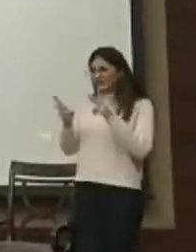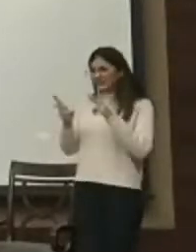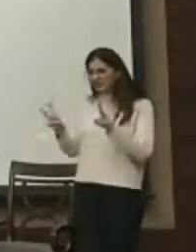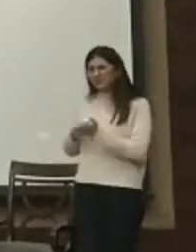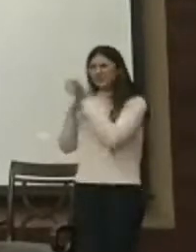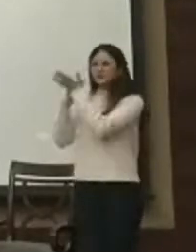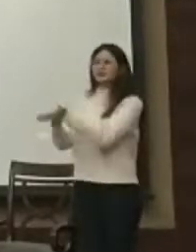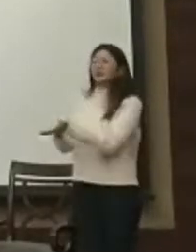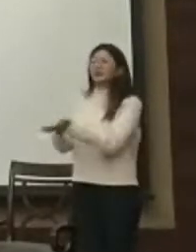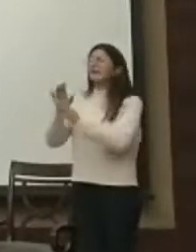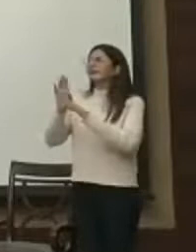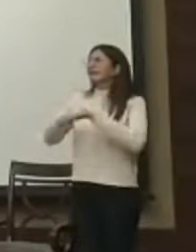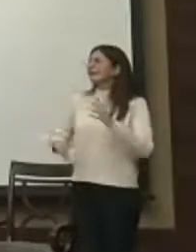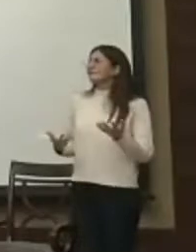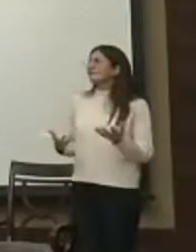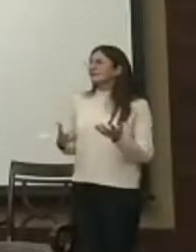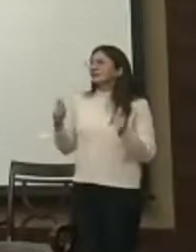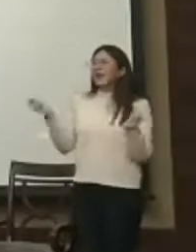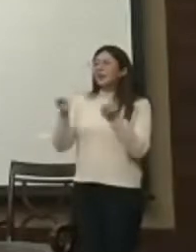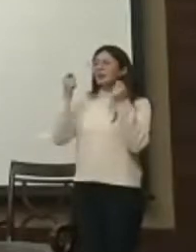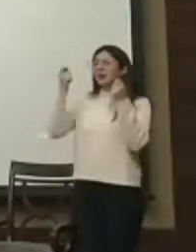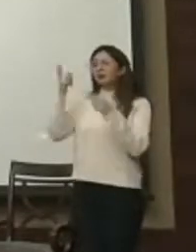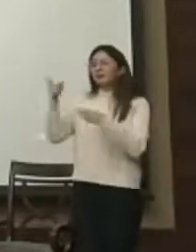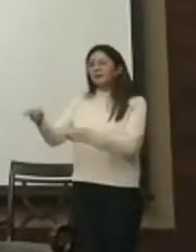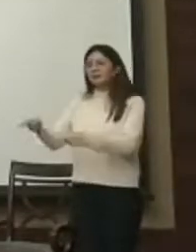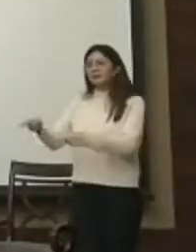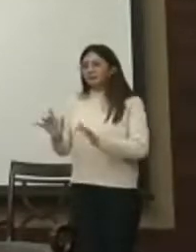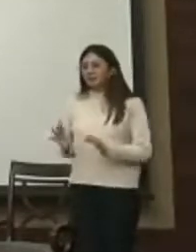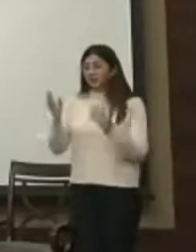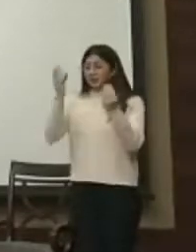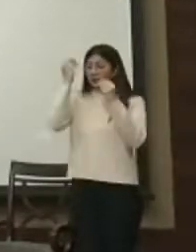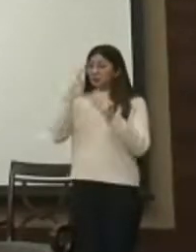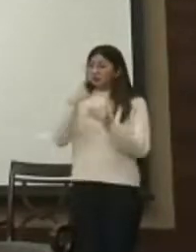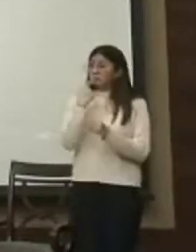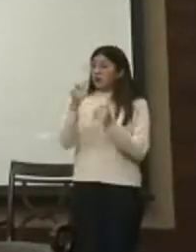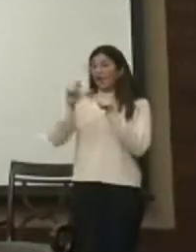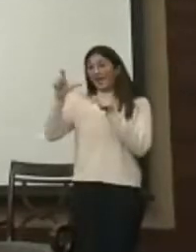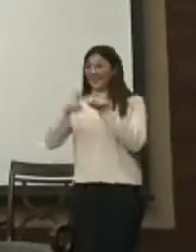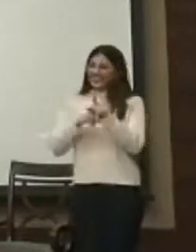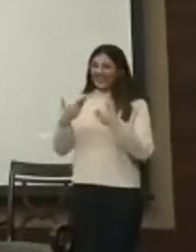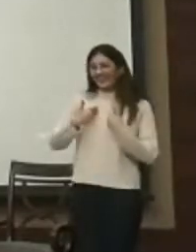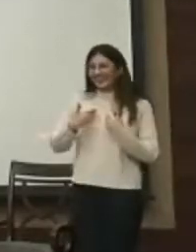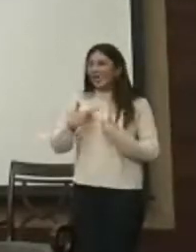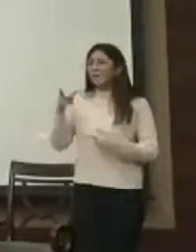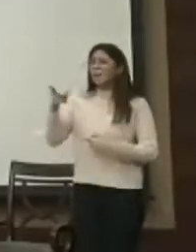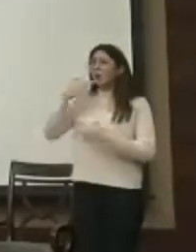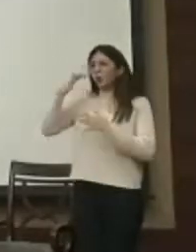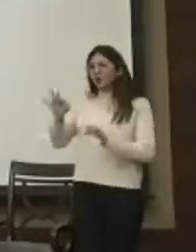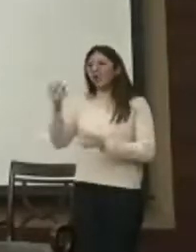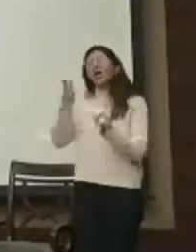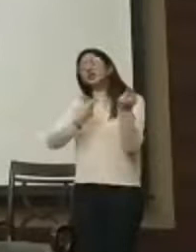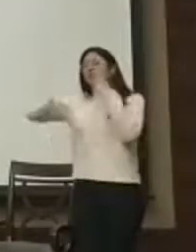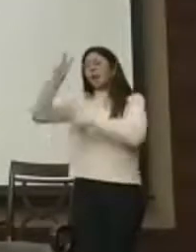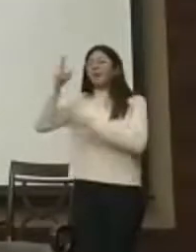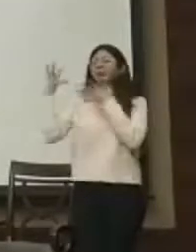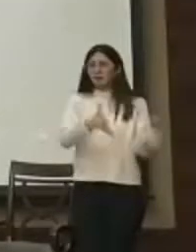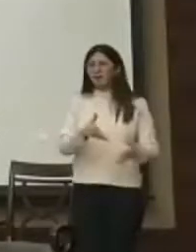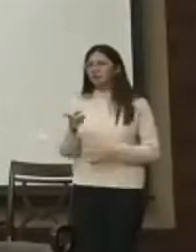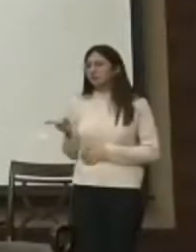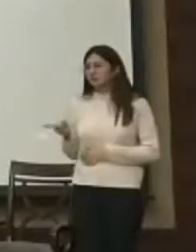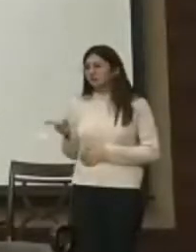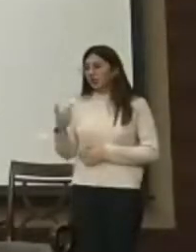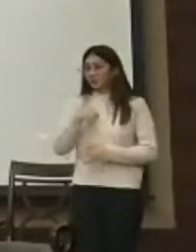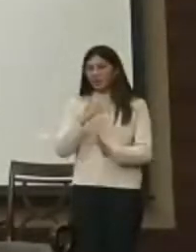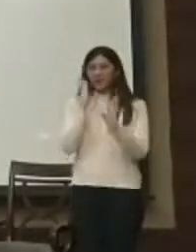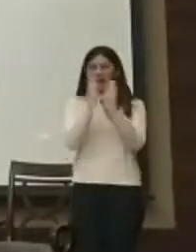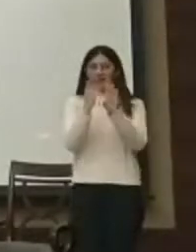celebrated. Sometimes people who call themselves allies are in fact doing more harm. Of course, I don't direct this